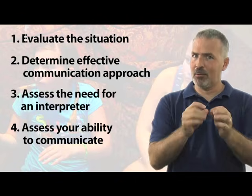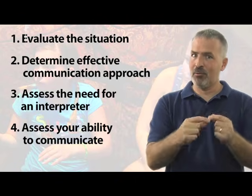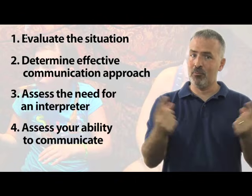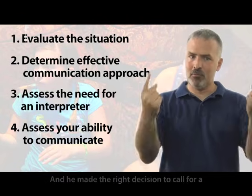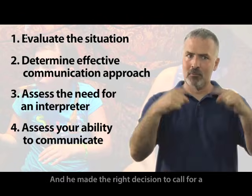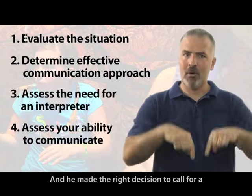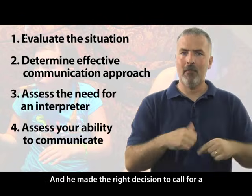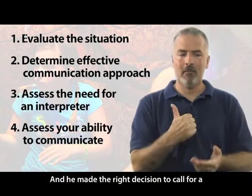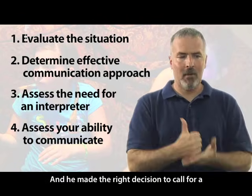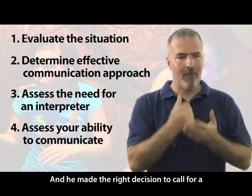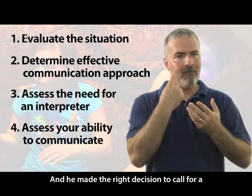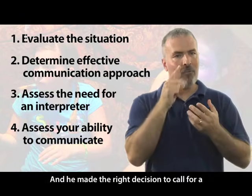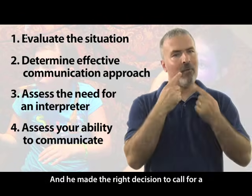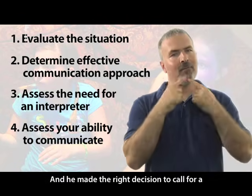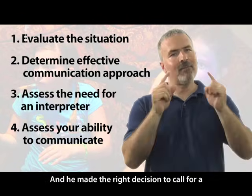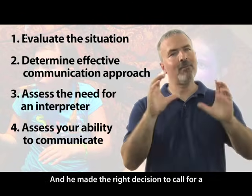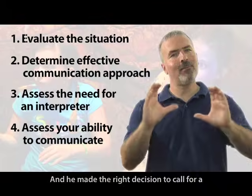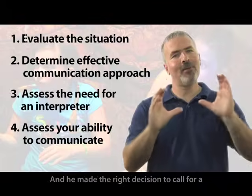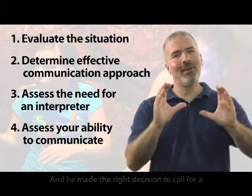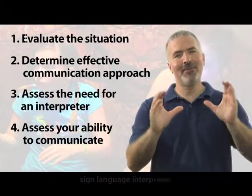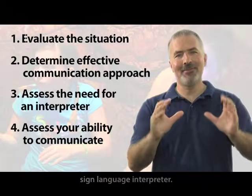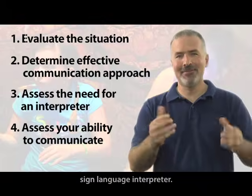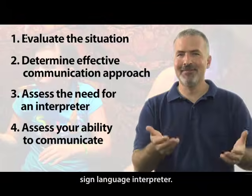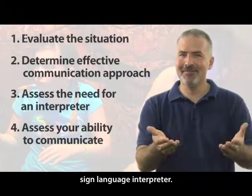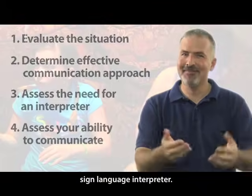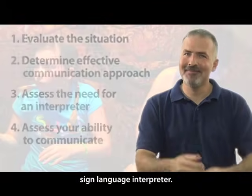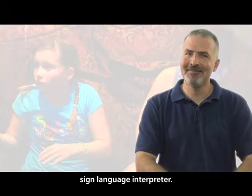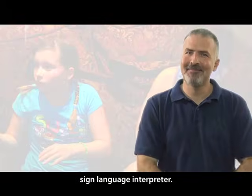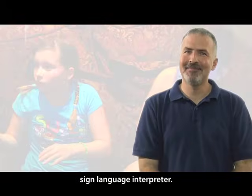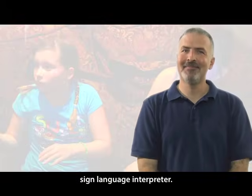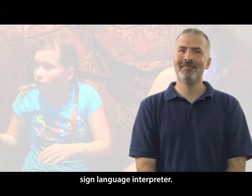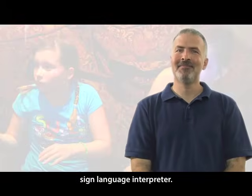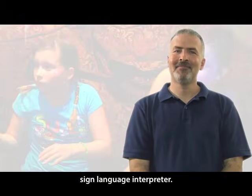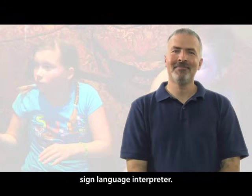And he made the right decision to call for a sign language interpreter.